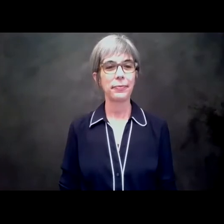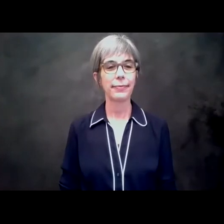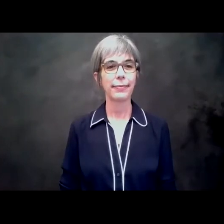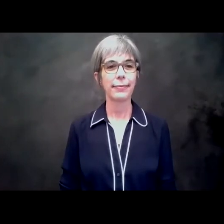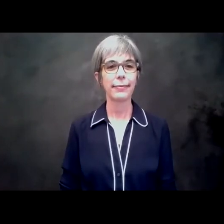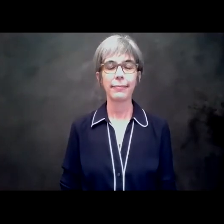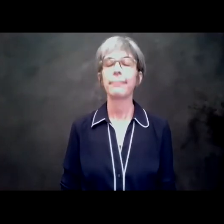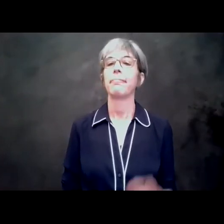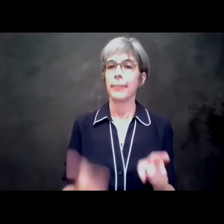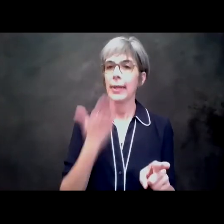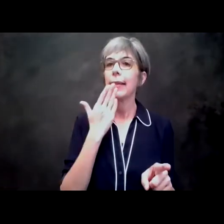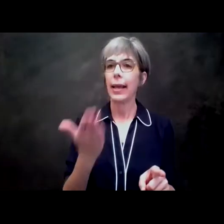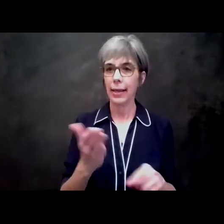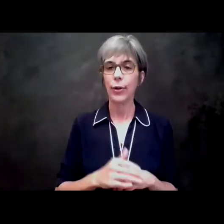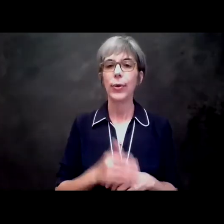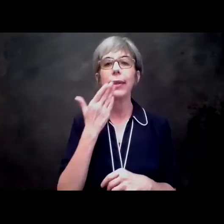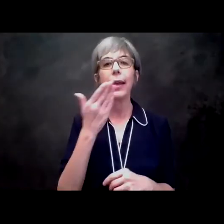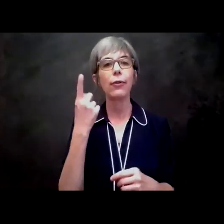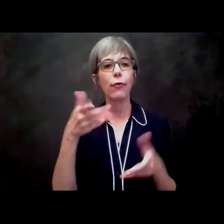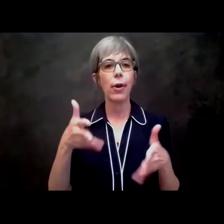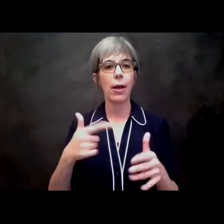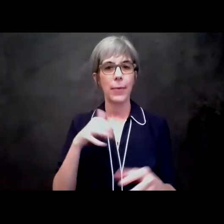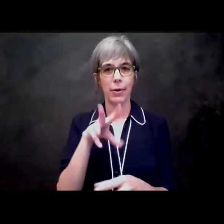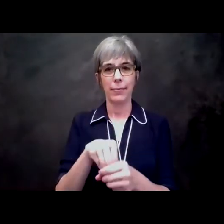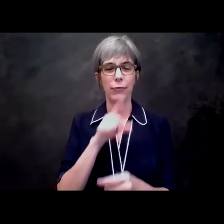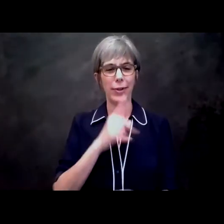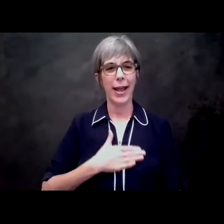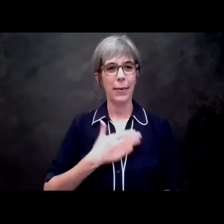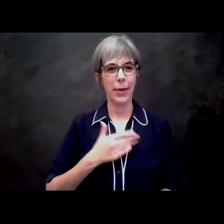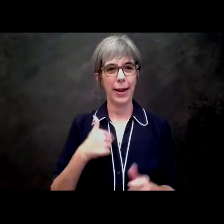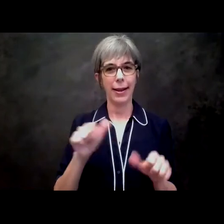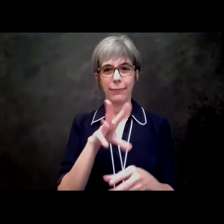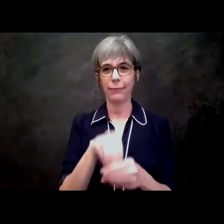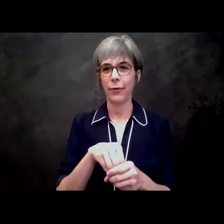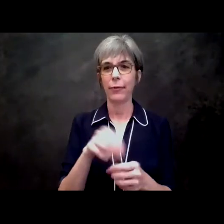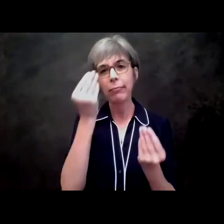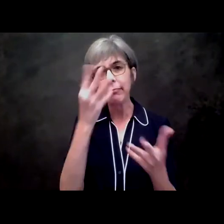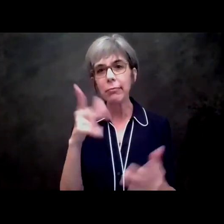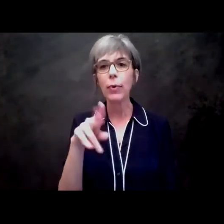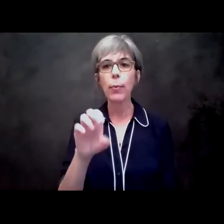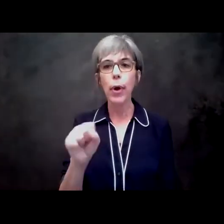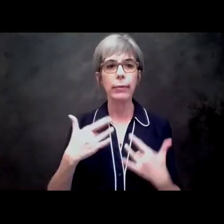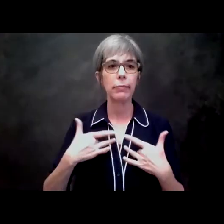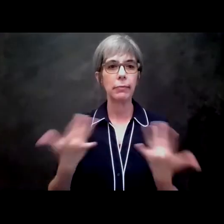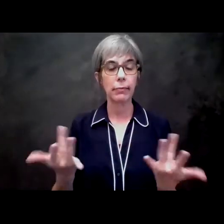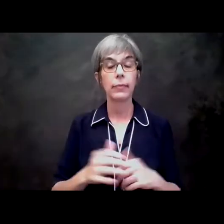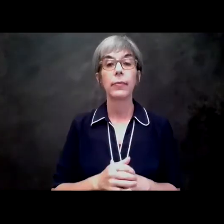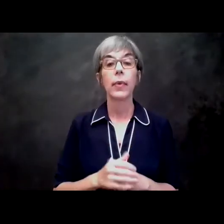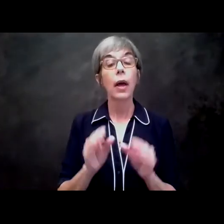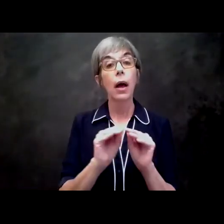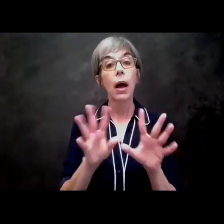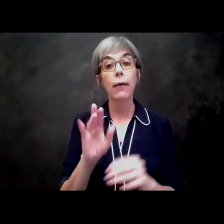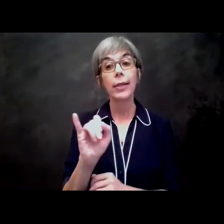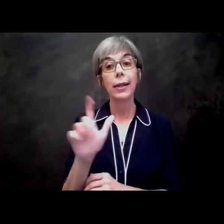Thank you so much, and thank you for inviting me. I'm so happy to be joining today's press briefing. We have obviously made great strides in our